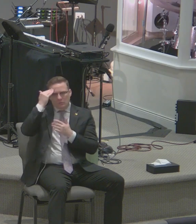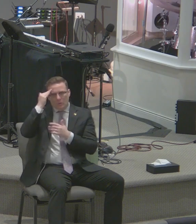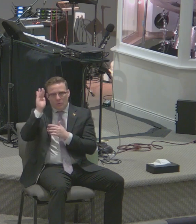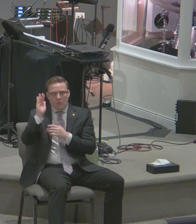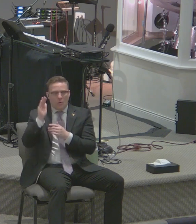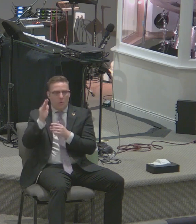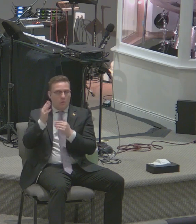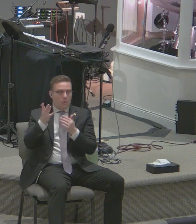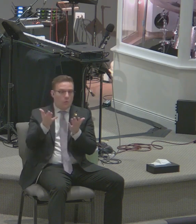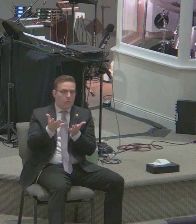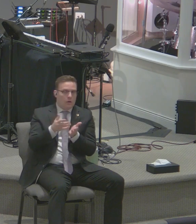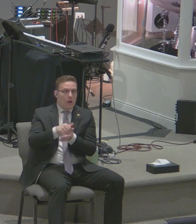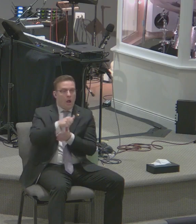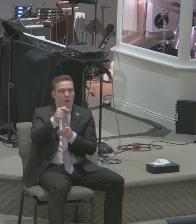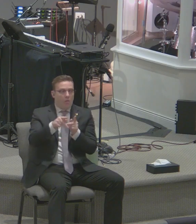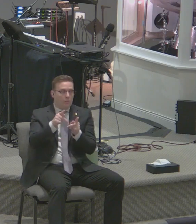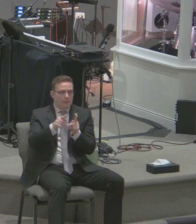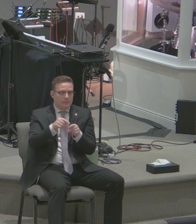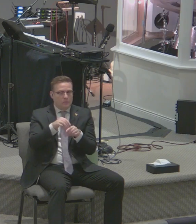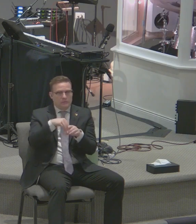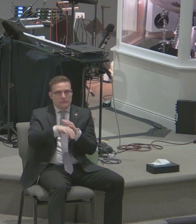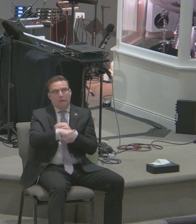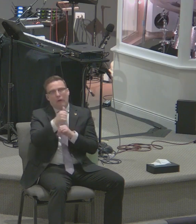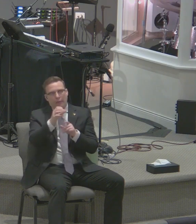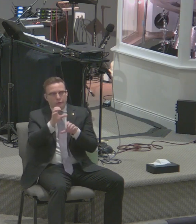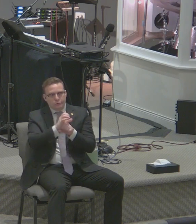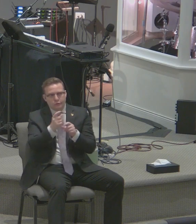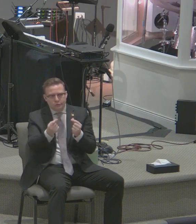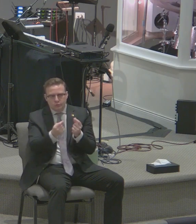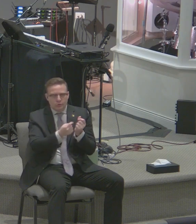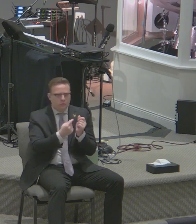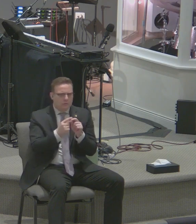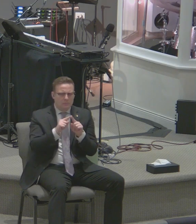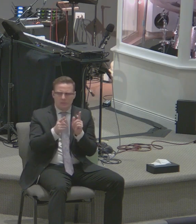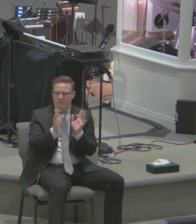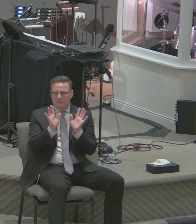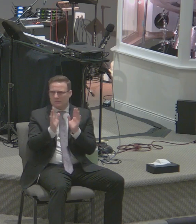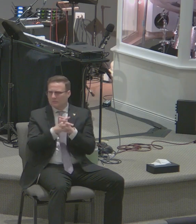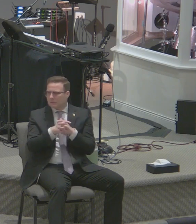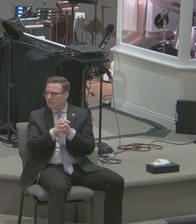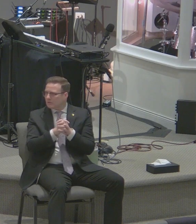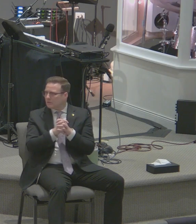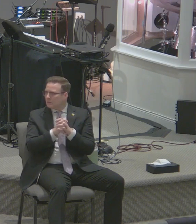what other people do in other churches, but you know,